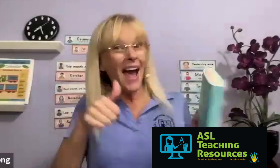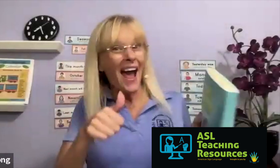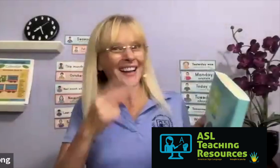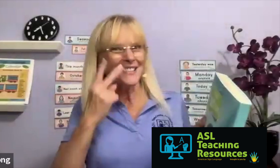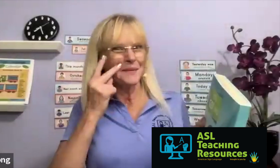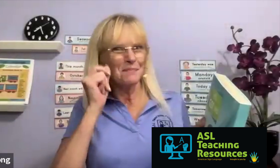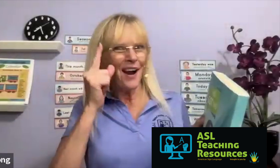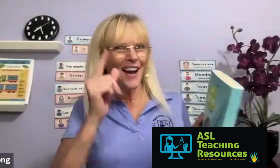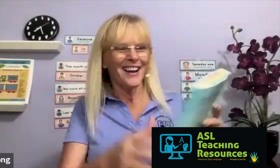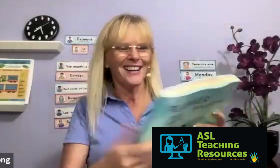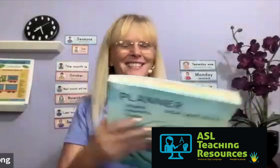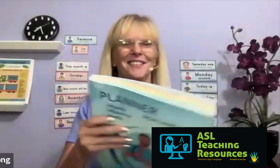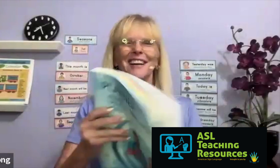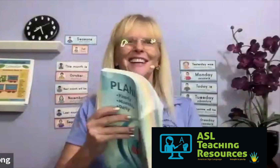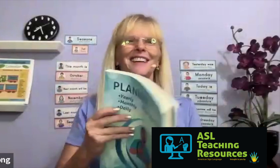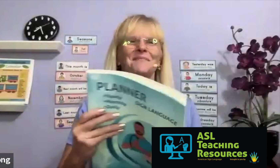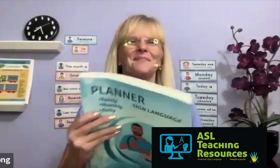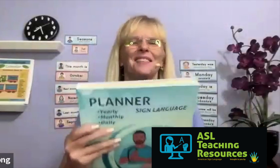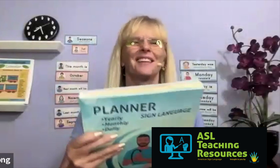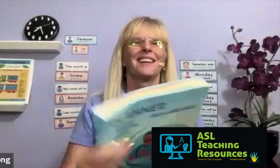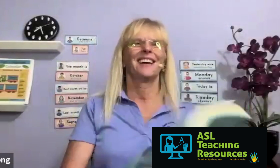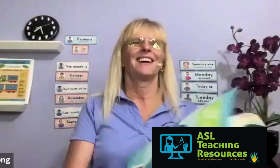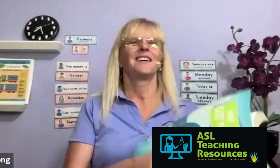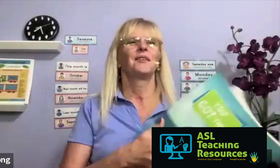back, surprise, you ready?